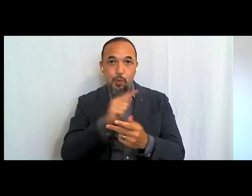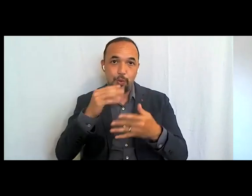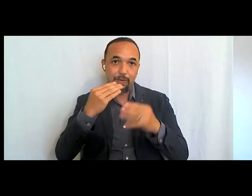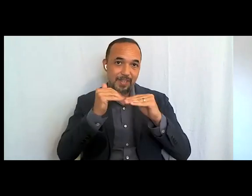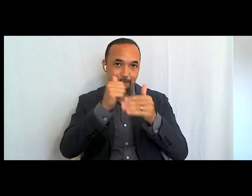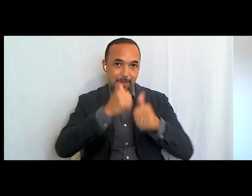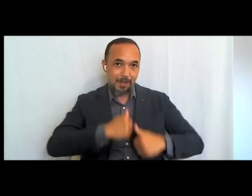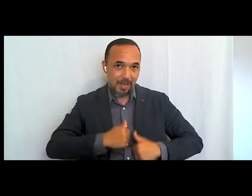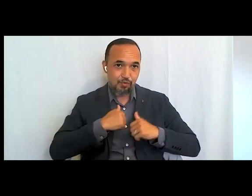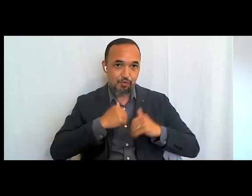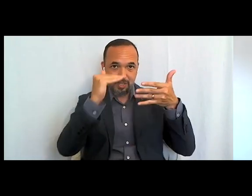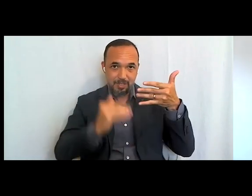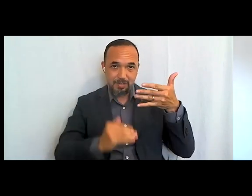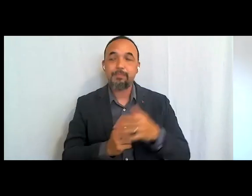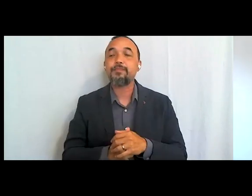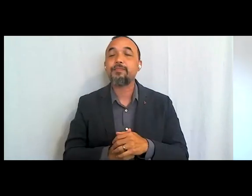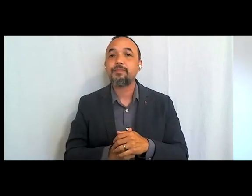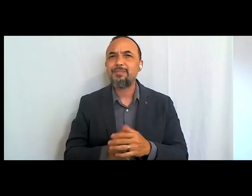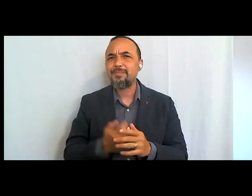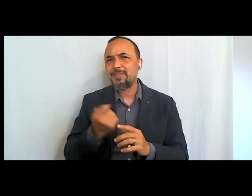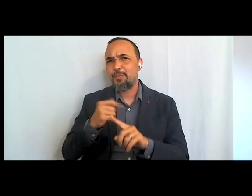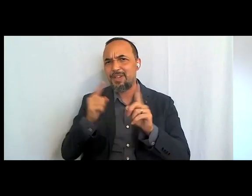There's slight differences between the app and